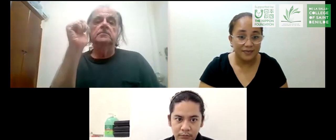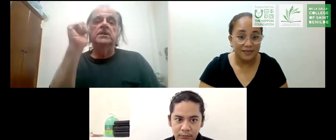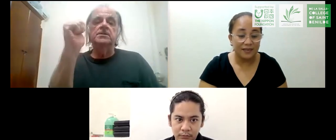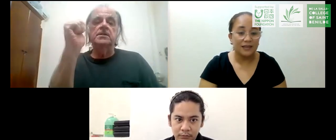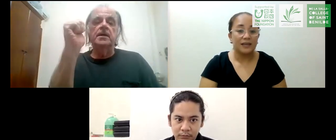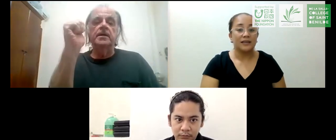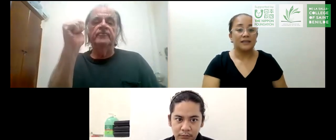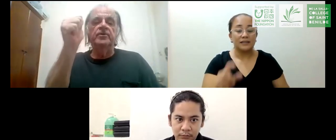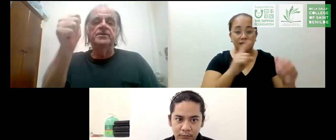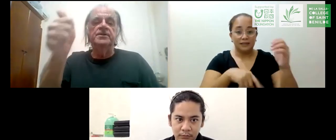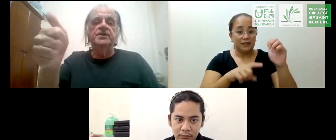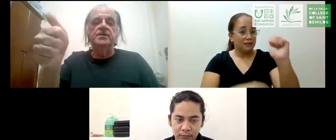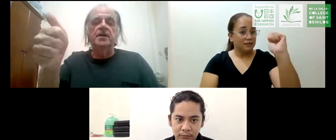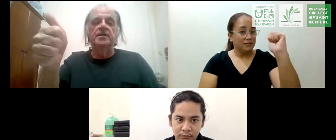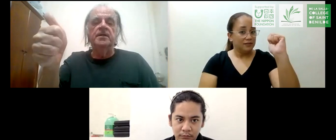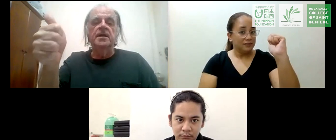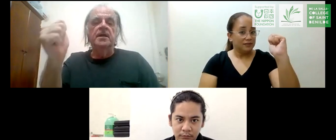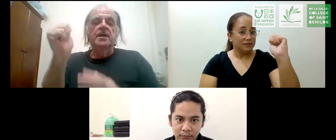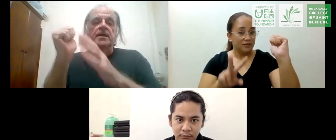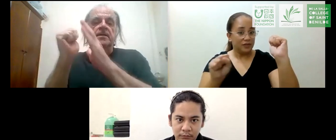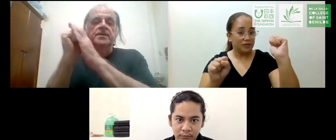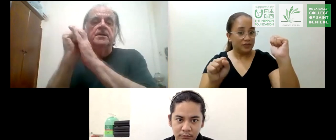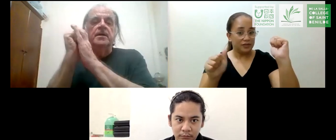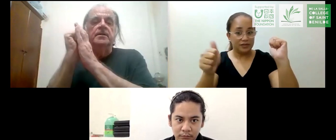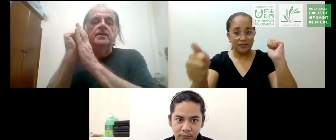And this sign versus this sign